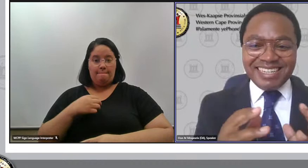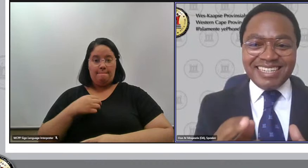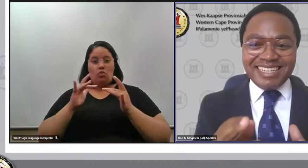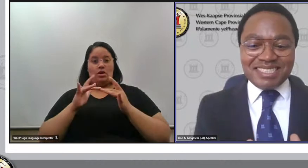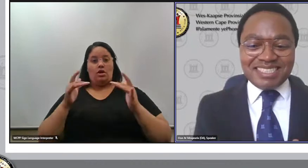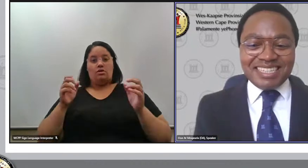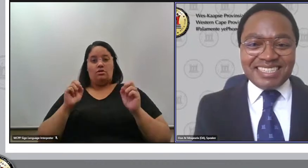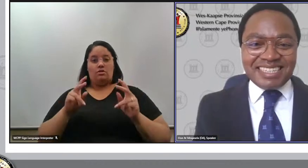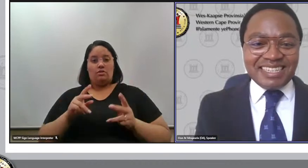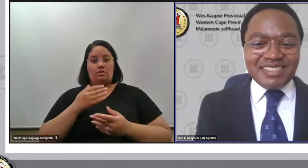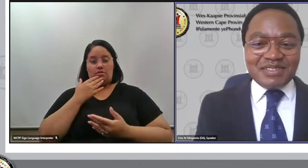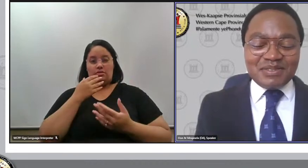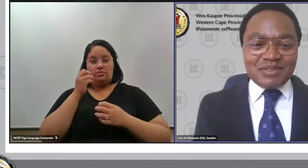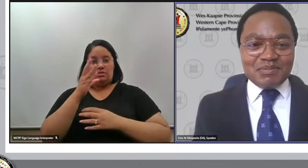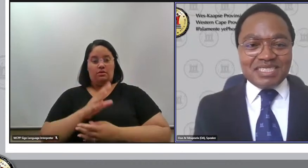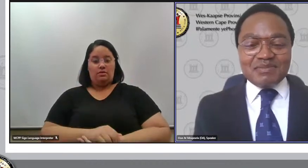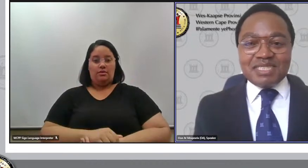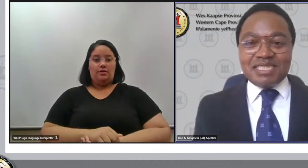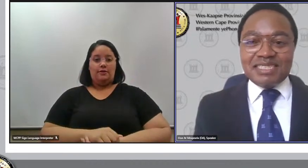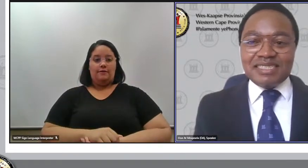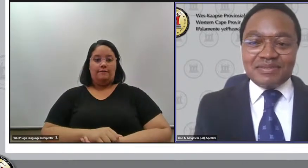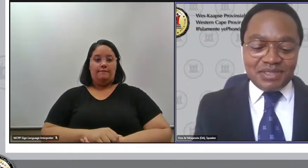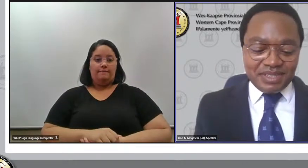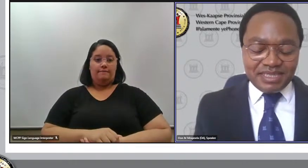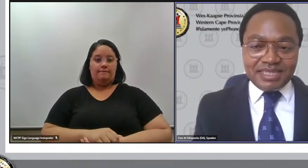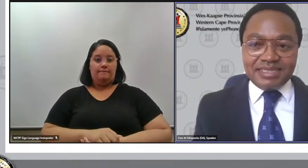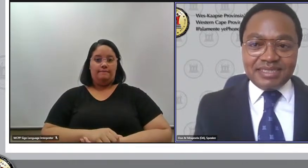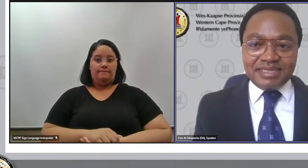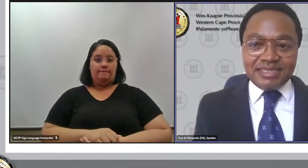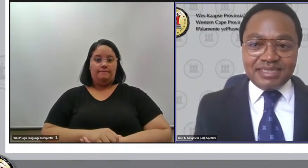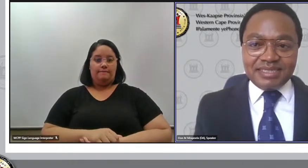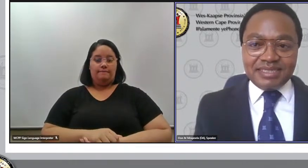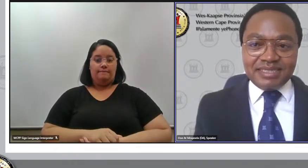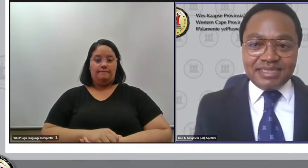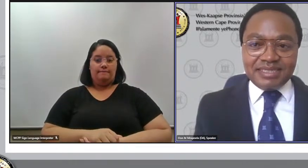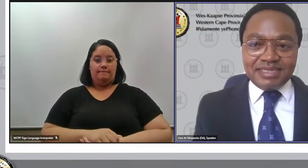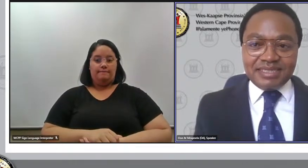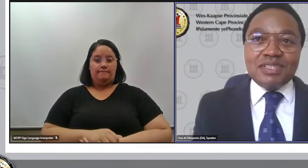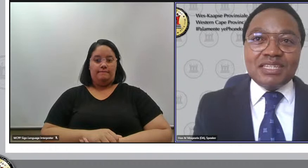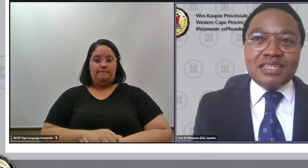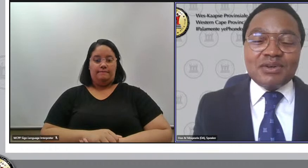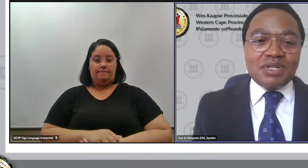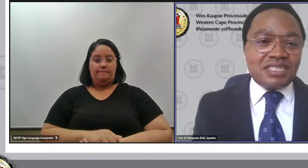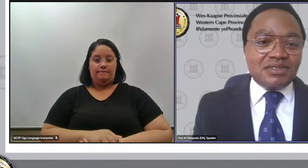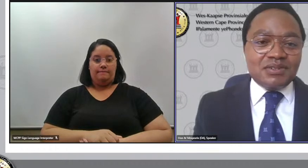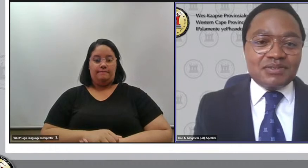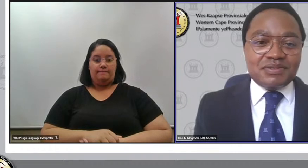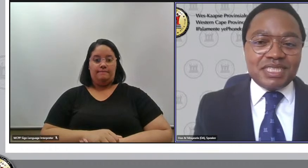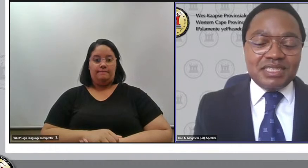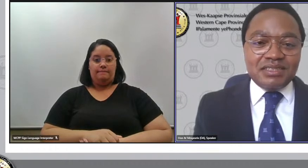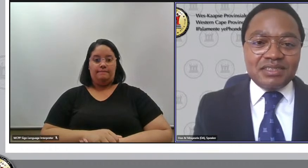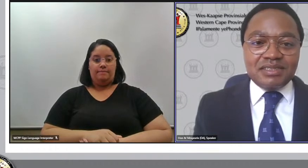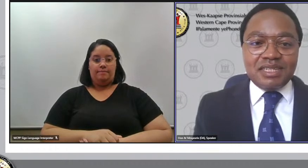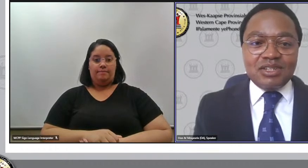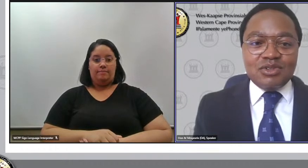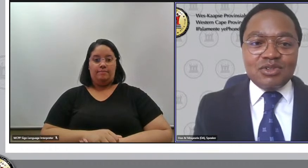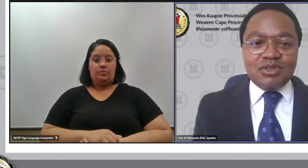Okay, let me start again through you, Madam Chair, with your indulgence. On the question of